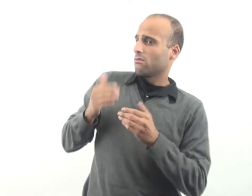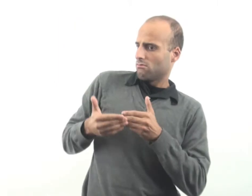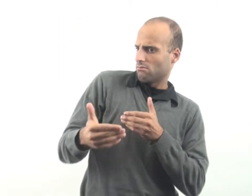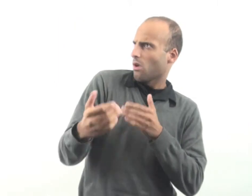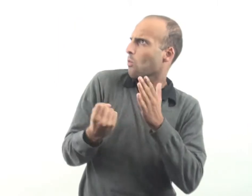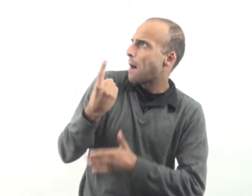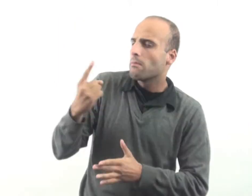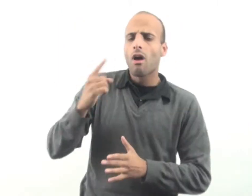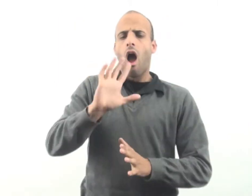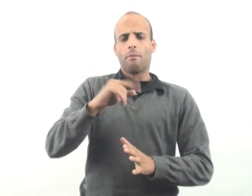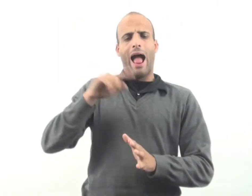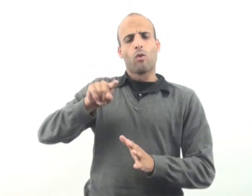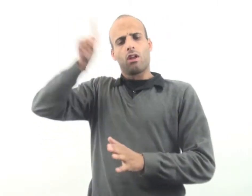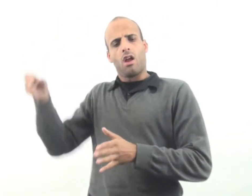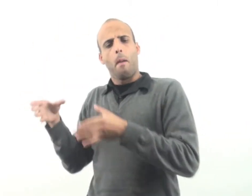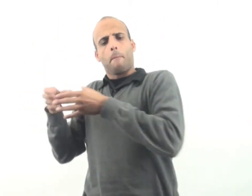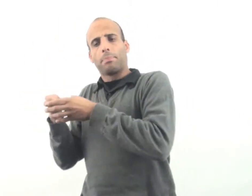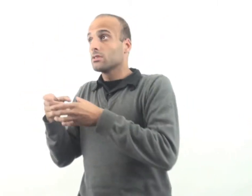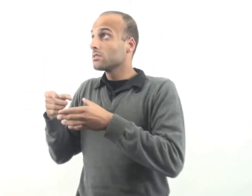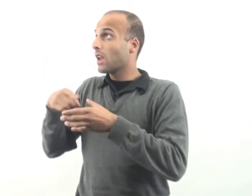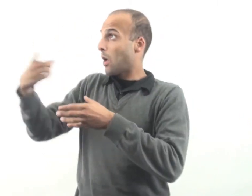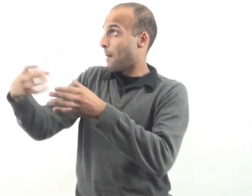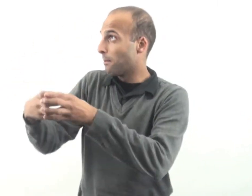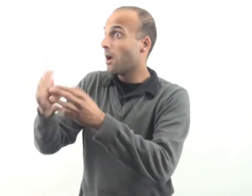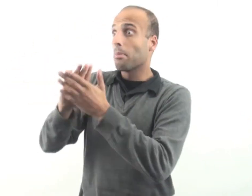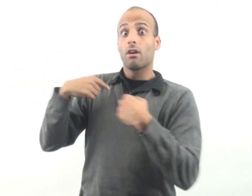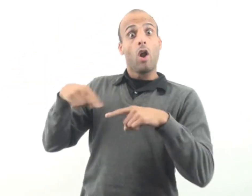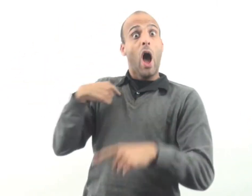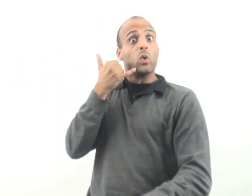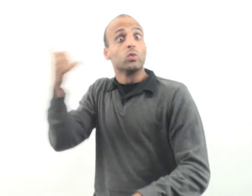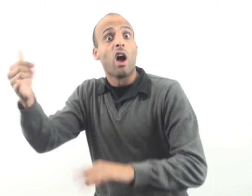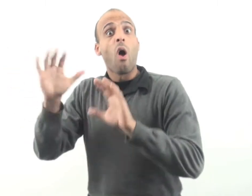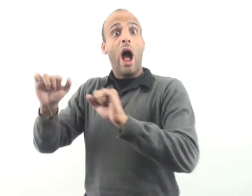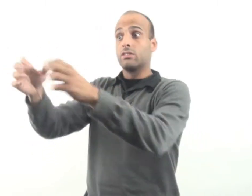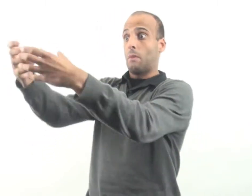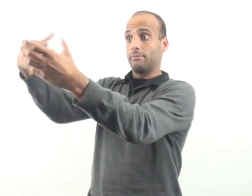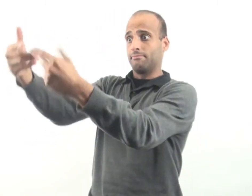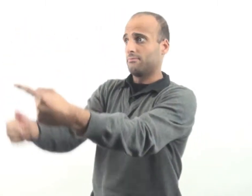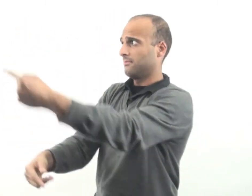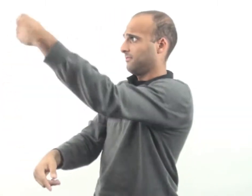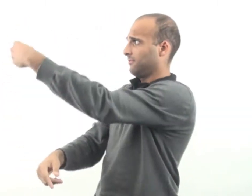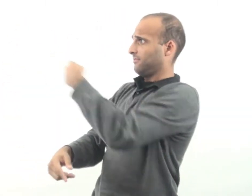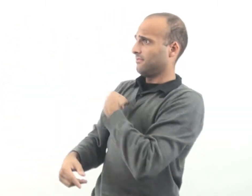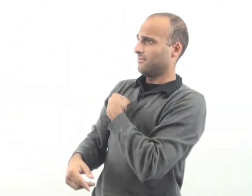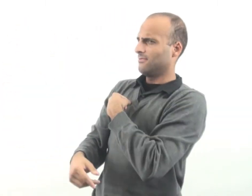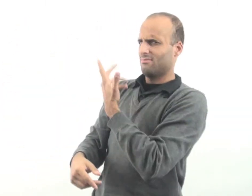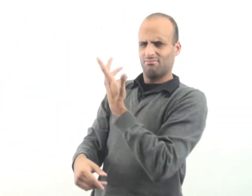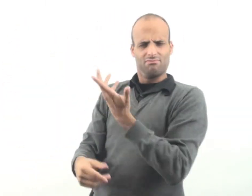review. So I asked when they'd let me know. Apparently they need to speak to another department first. I can't call them direct. This department needs to call the